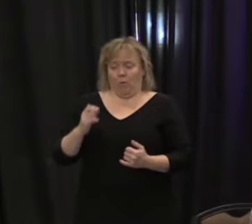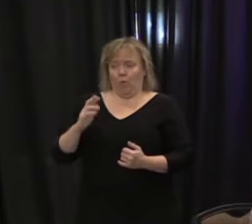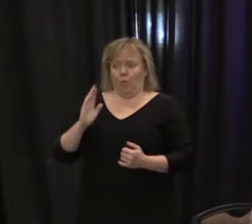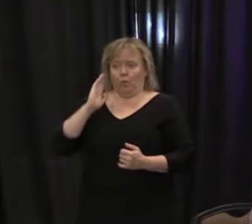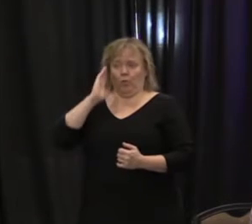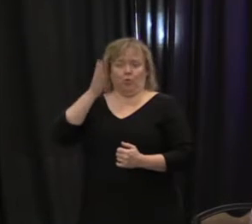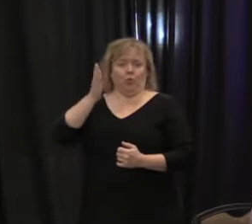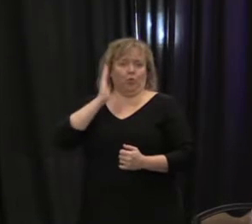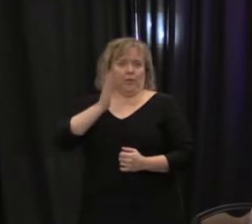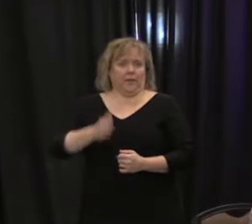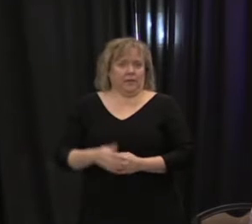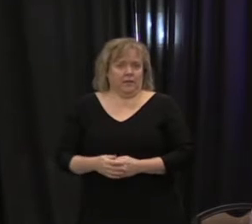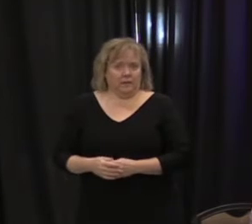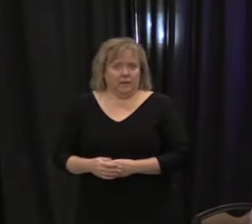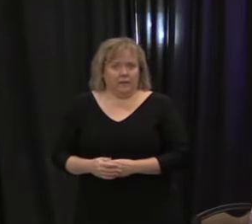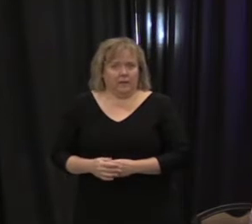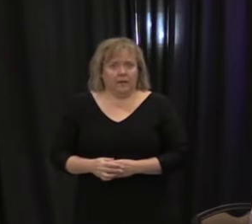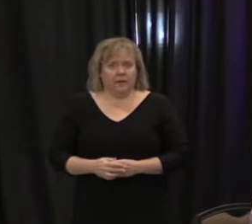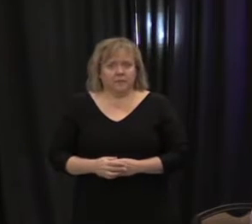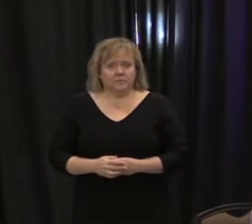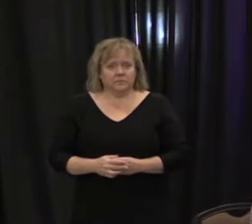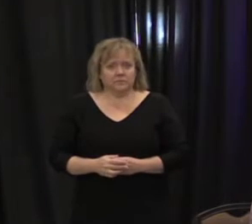future?